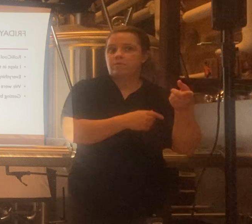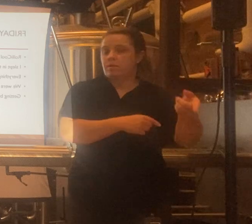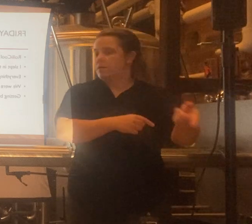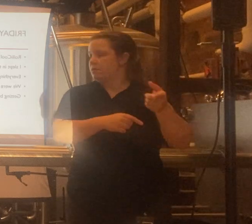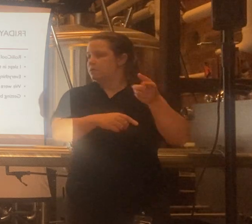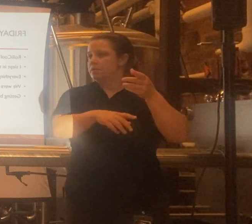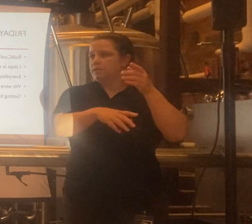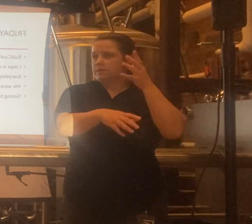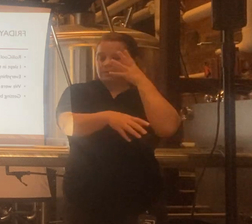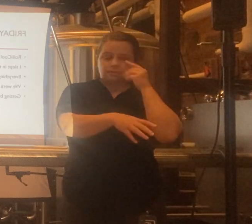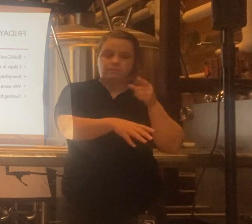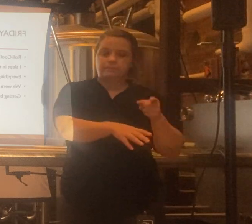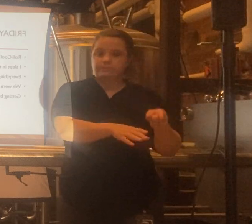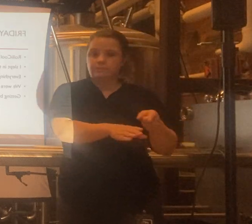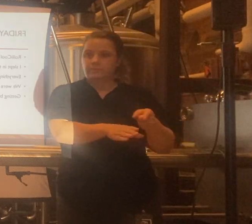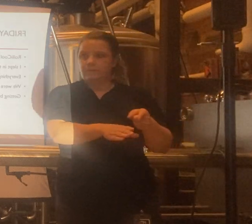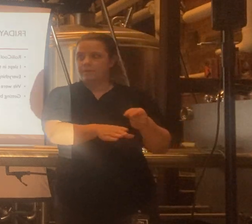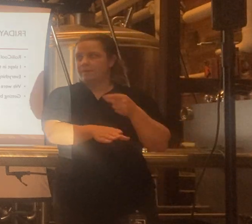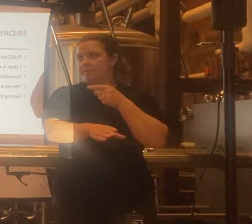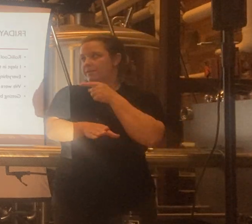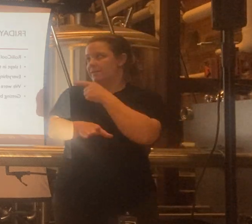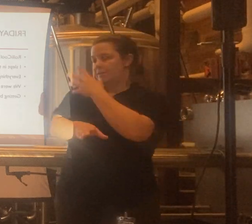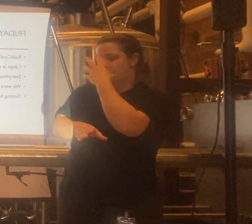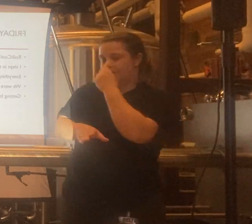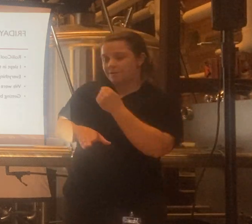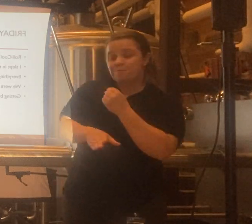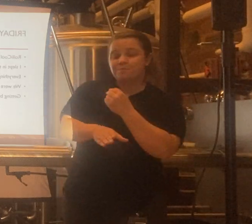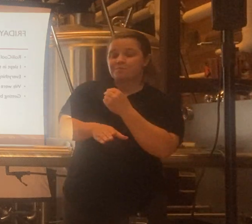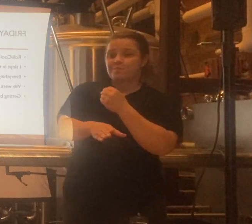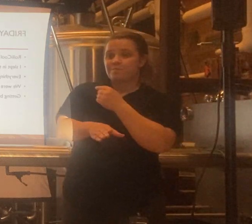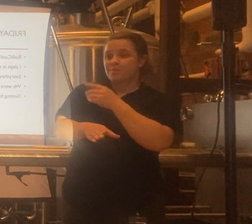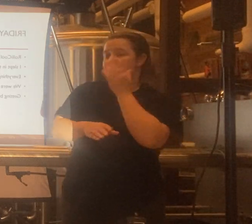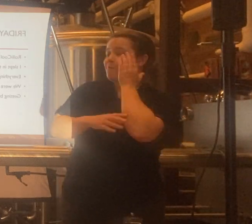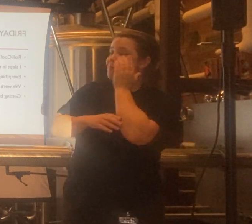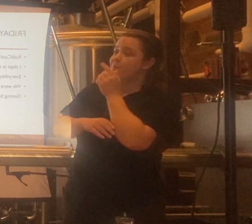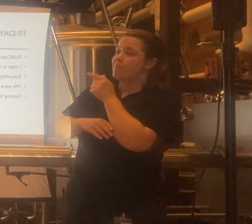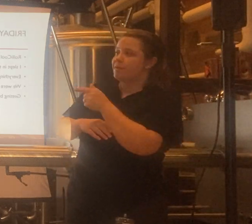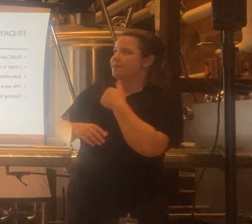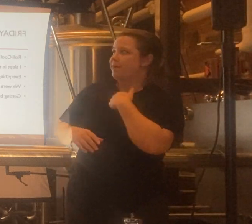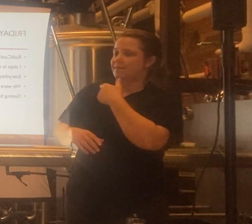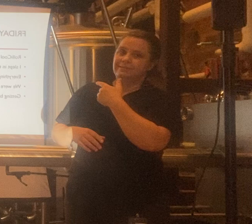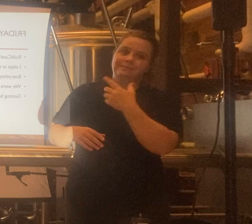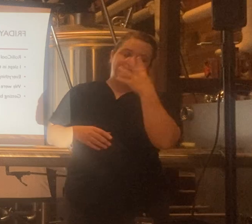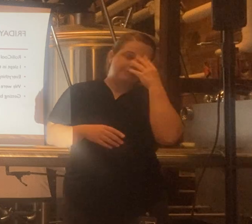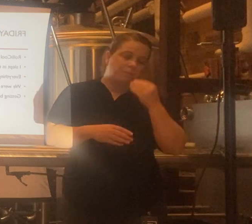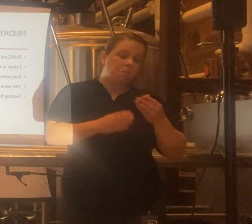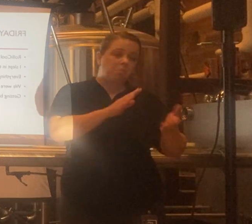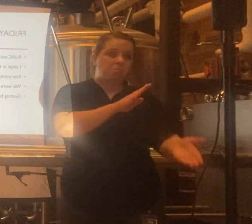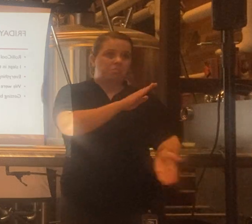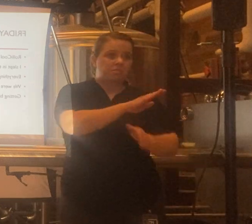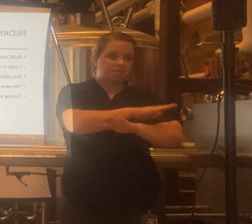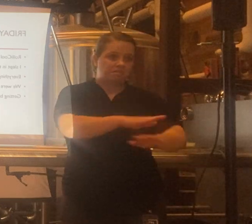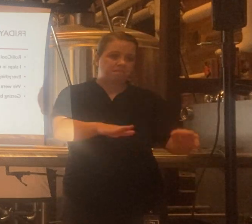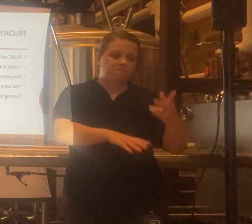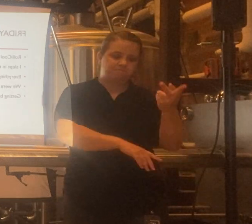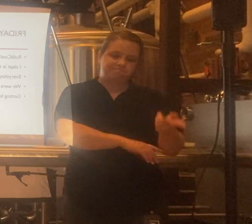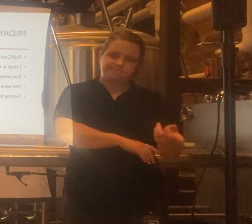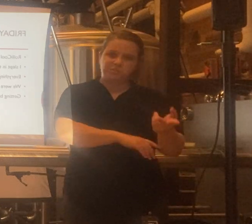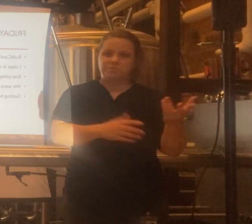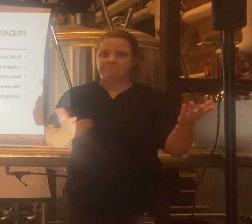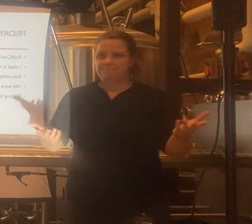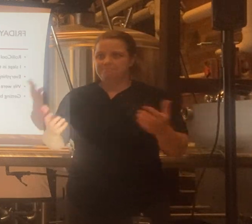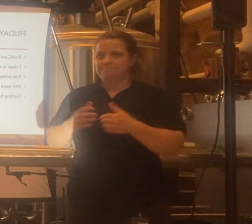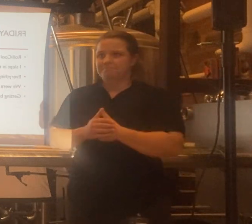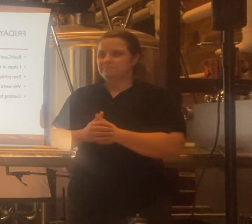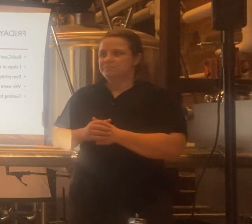bed with the Roll-A-Cool. And, that's the way it works, right? I got to sleep on the floor. And so that worked, right? I still had the